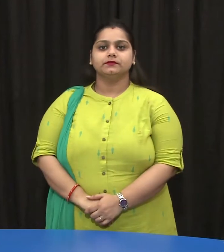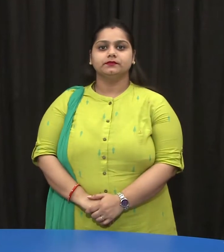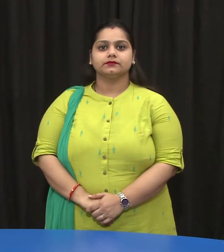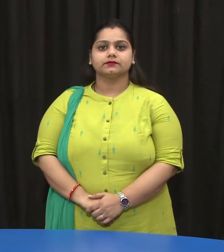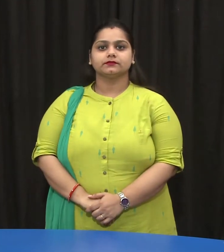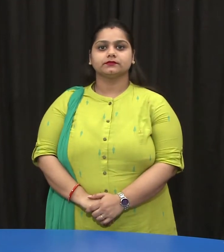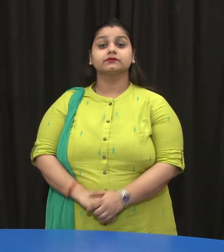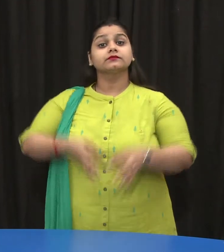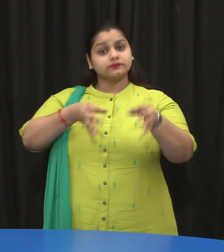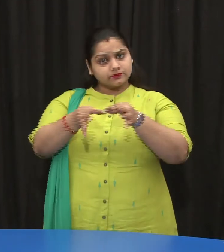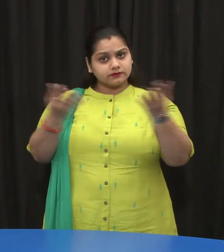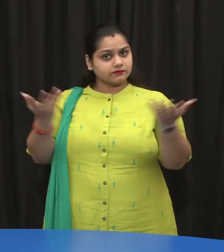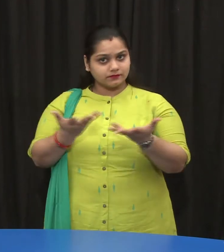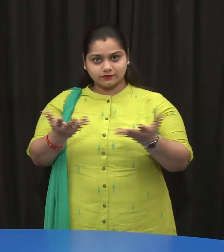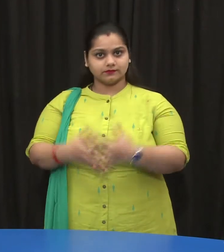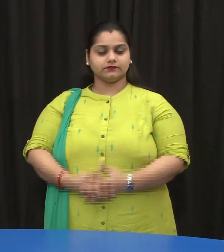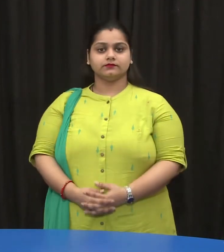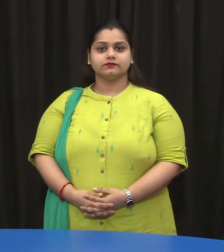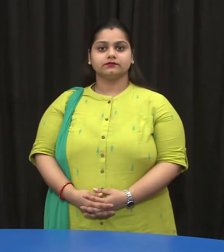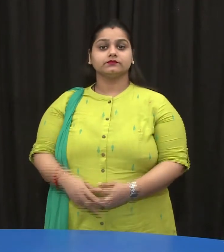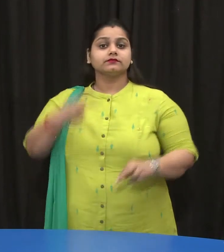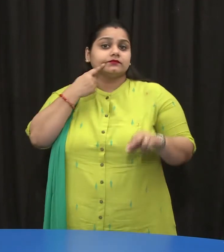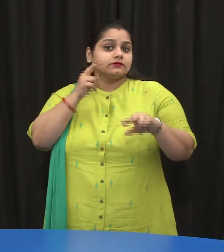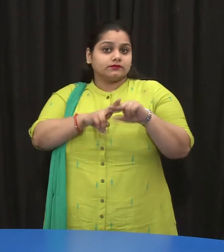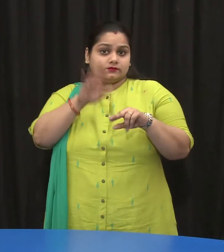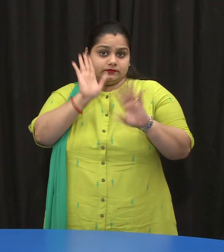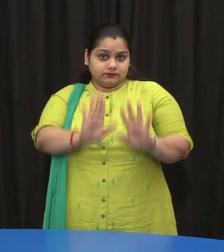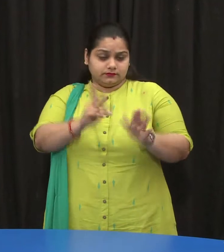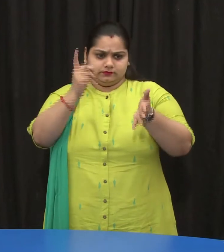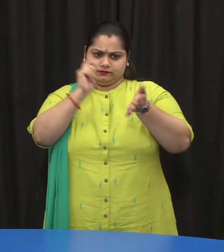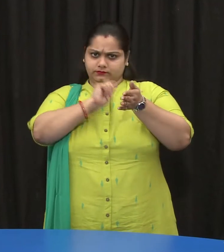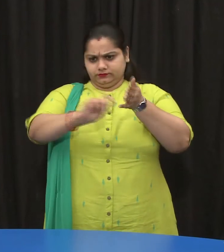For example, if you have written text in spreadsheet